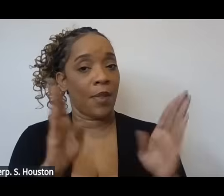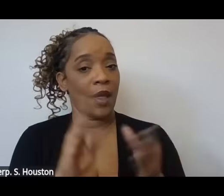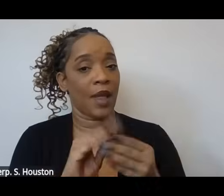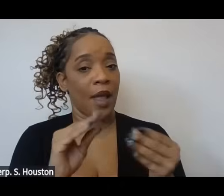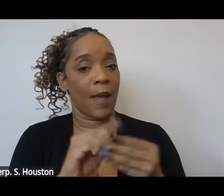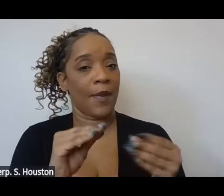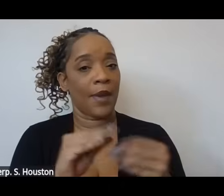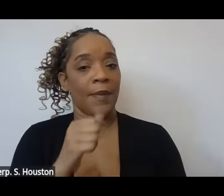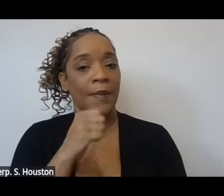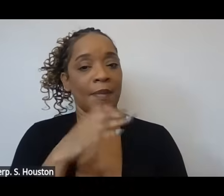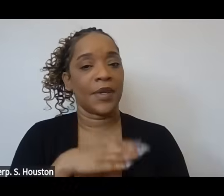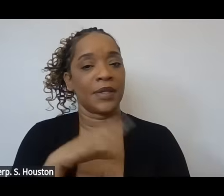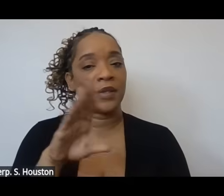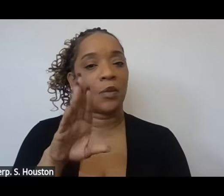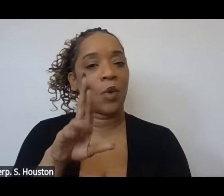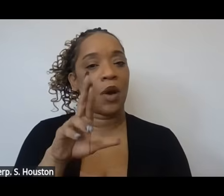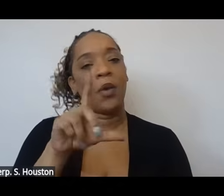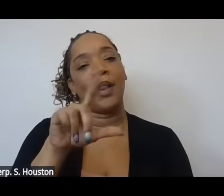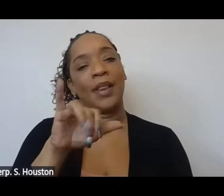question would be, what took you so long?